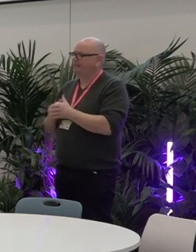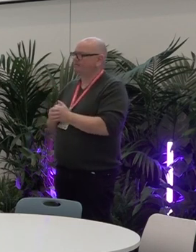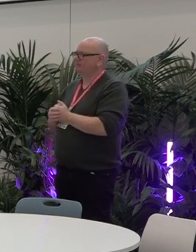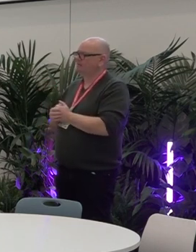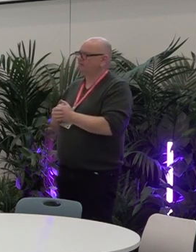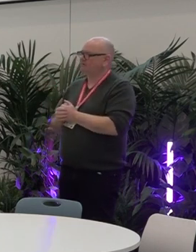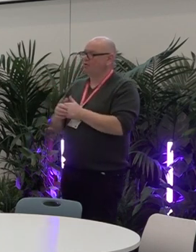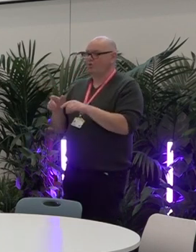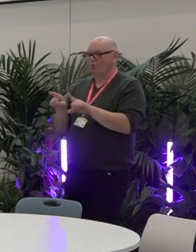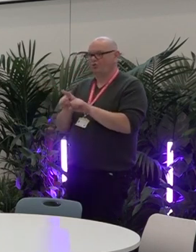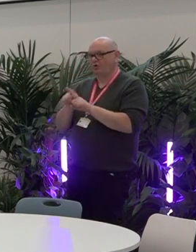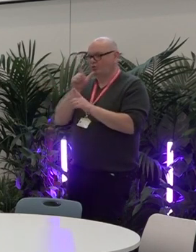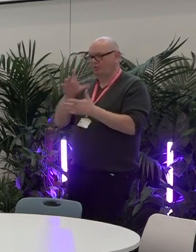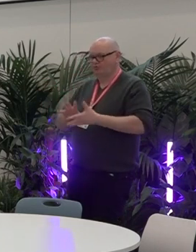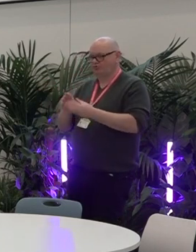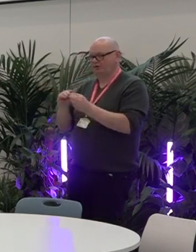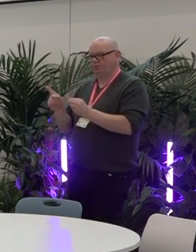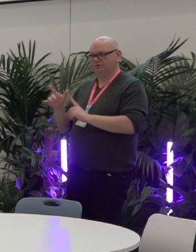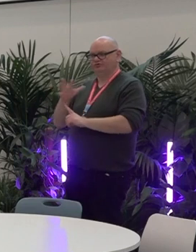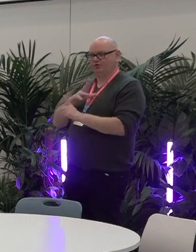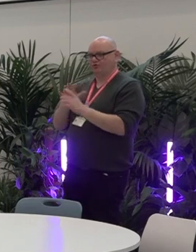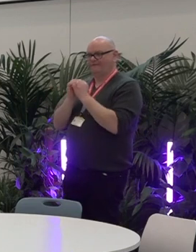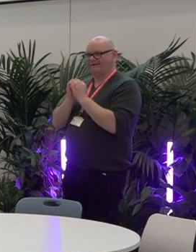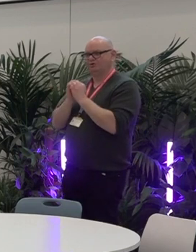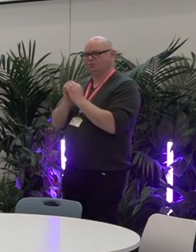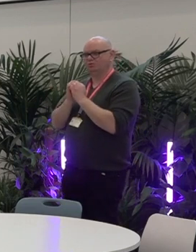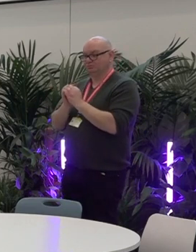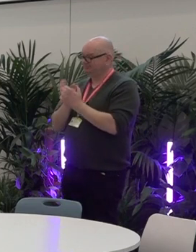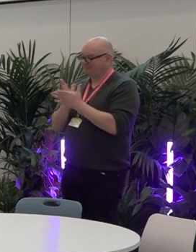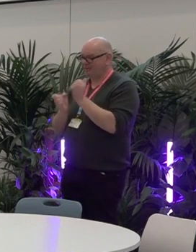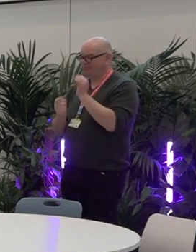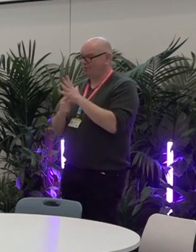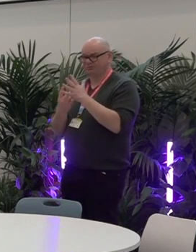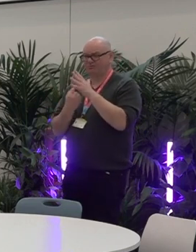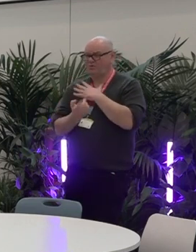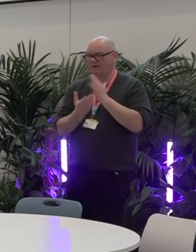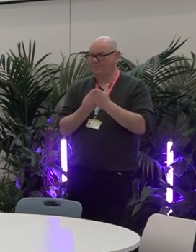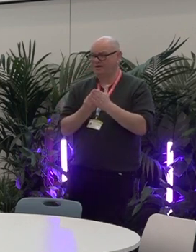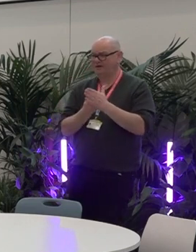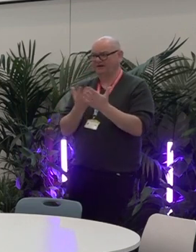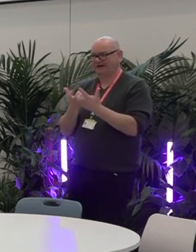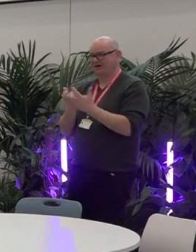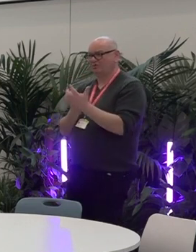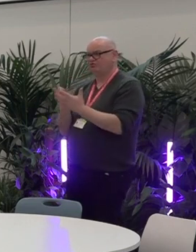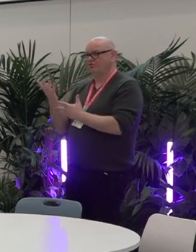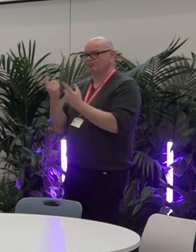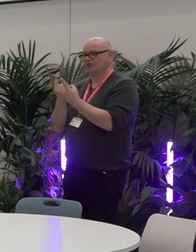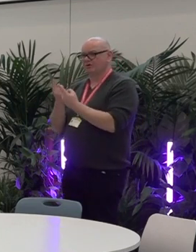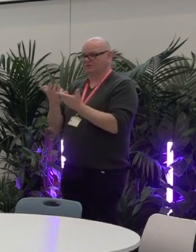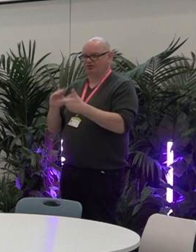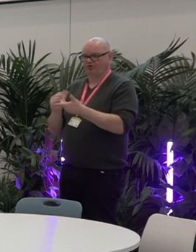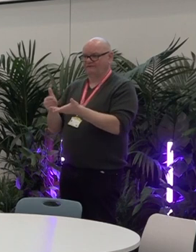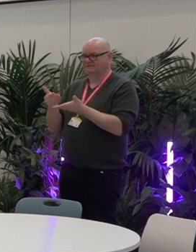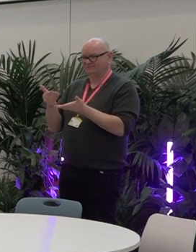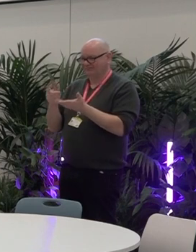It creates social value, that being really critical too, through products, services and experiences. It